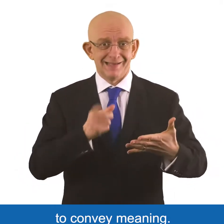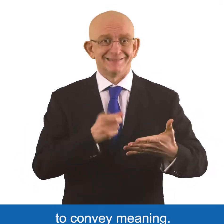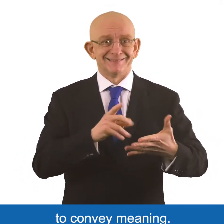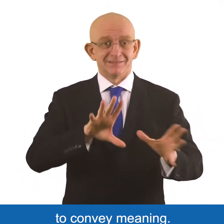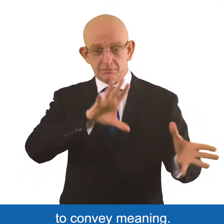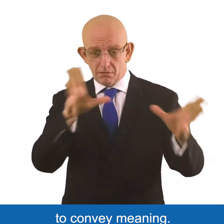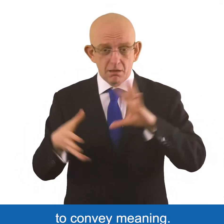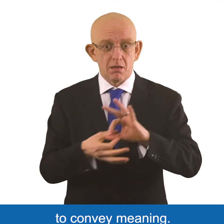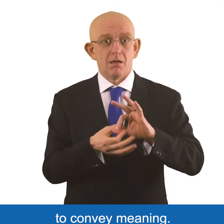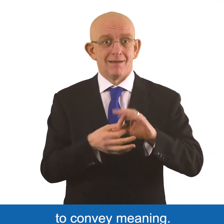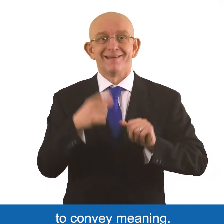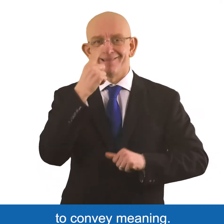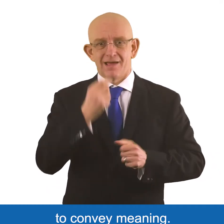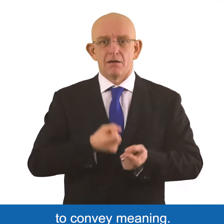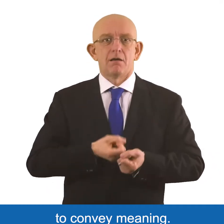To convey meaning.